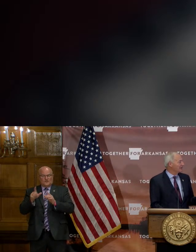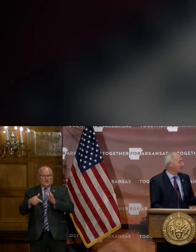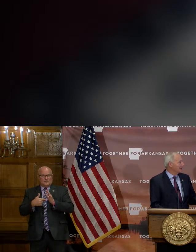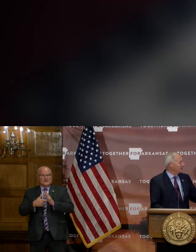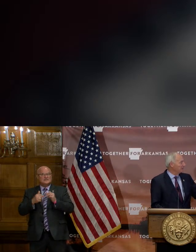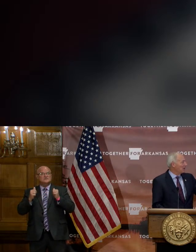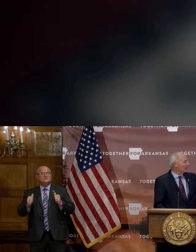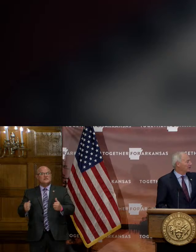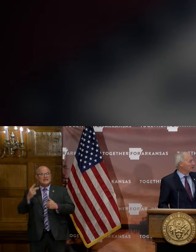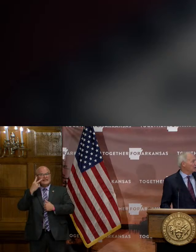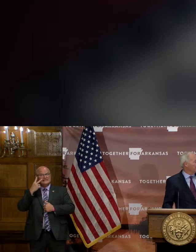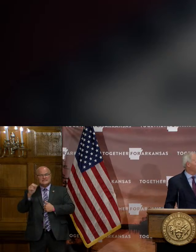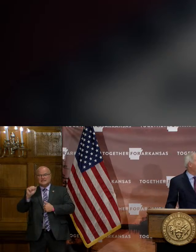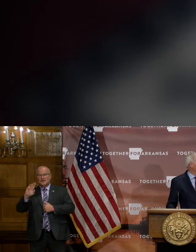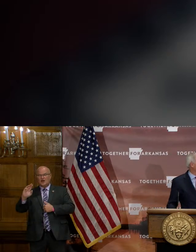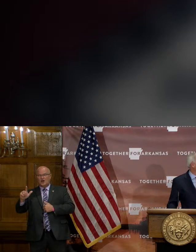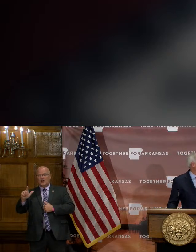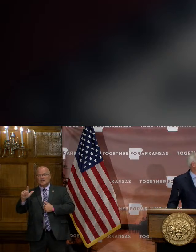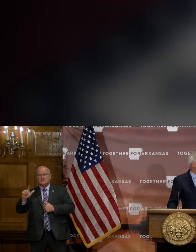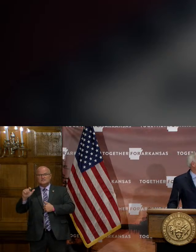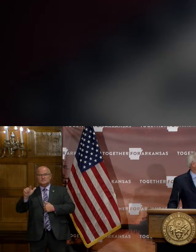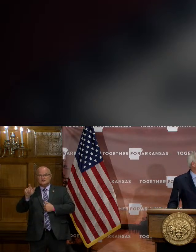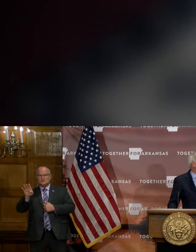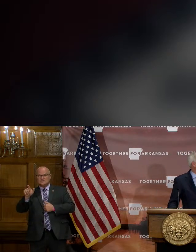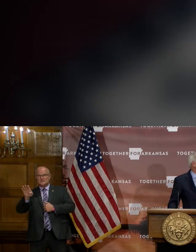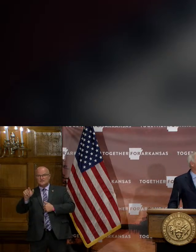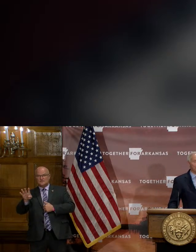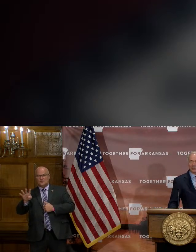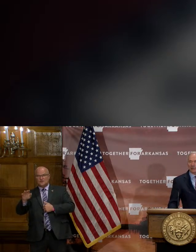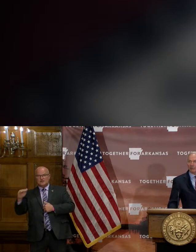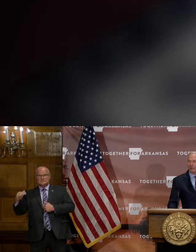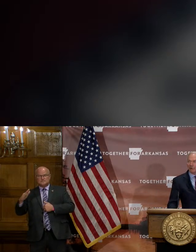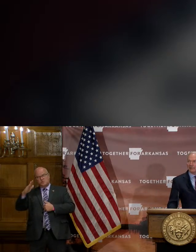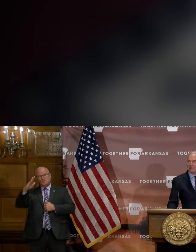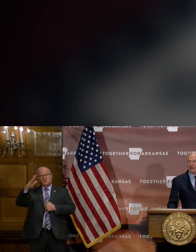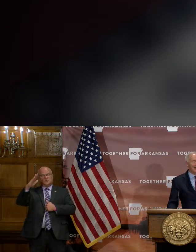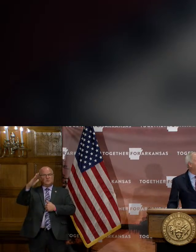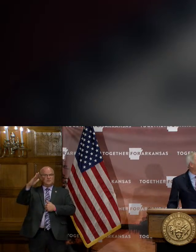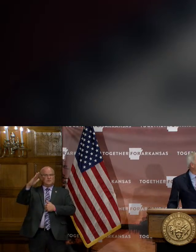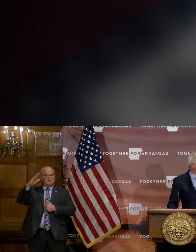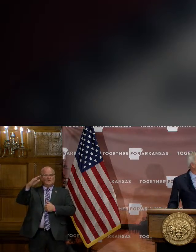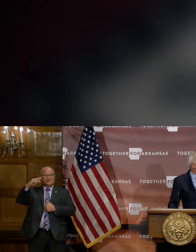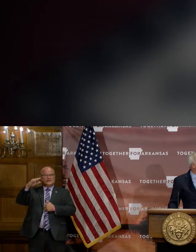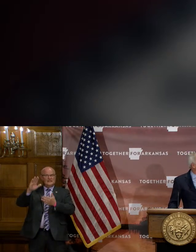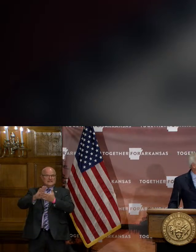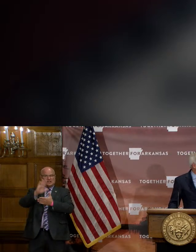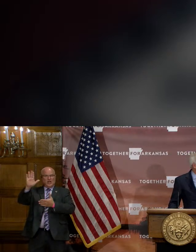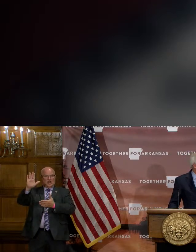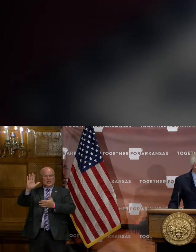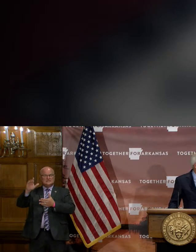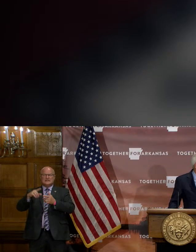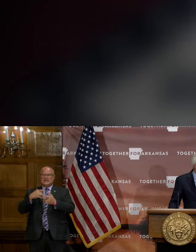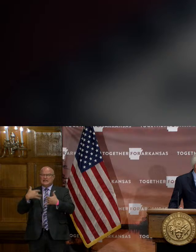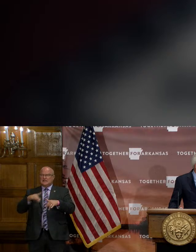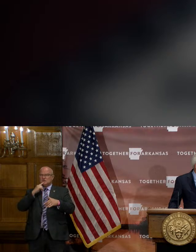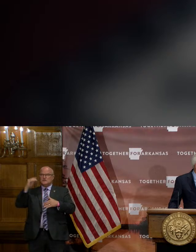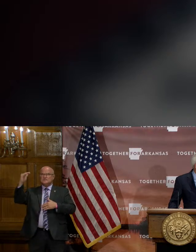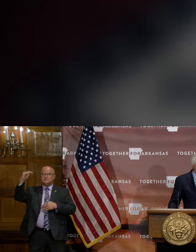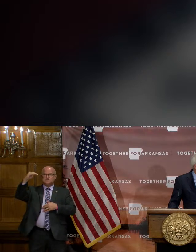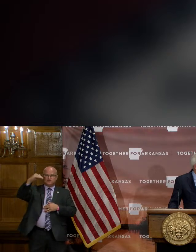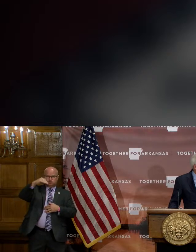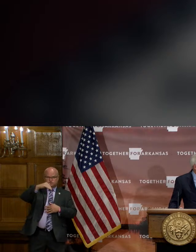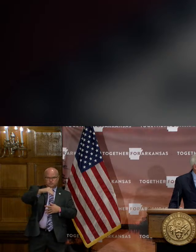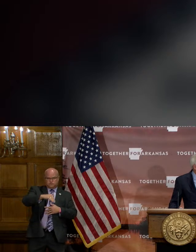this, you can see from August 24th, the spike that was so enormous in higher ed and how that's come